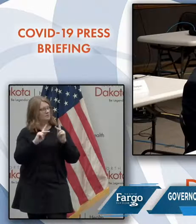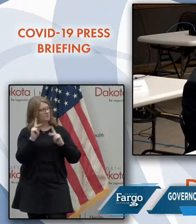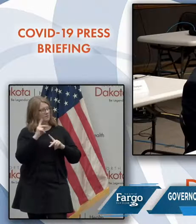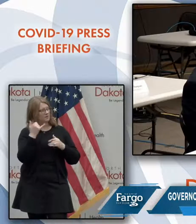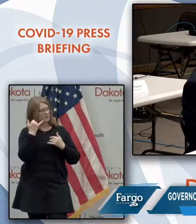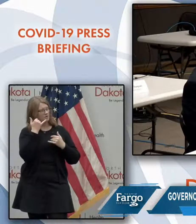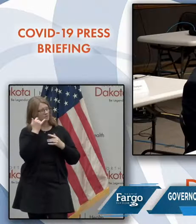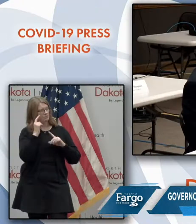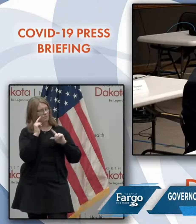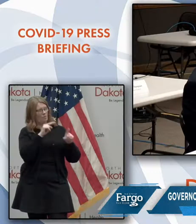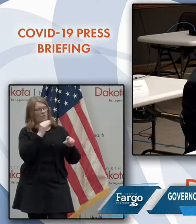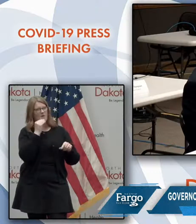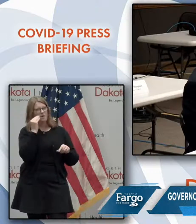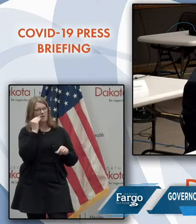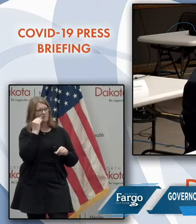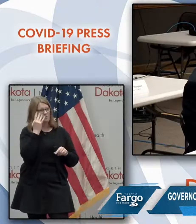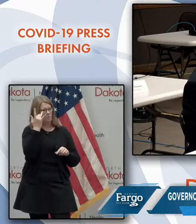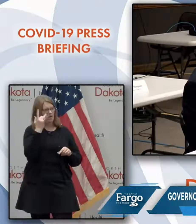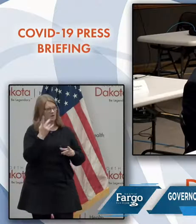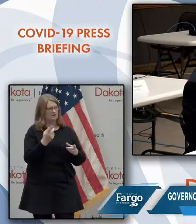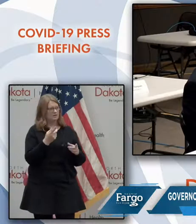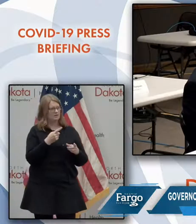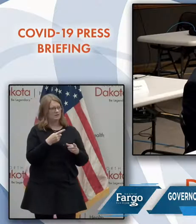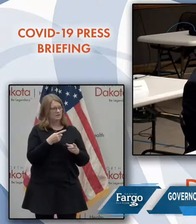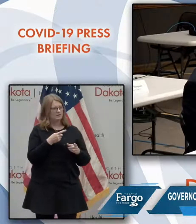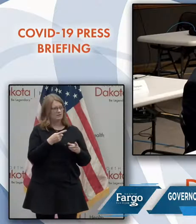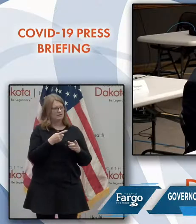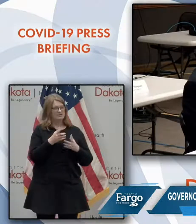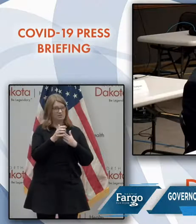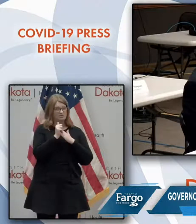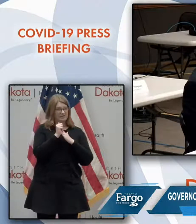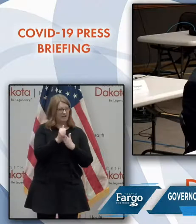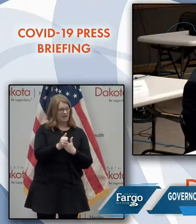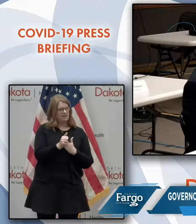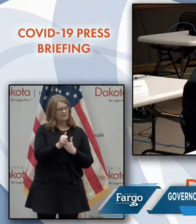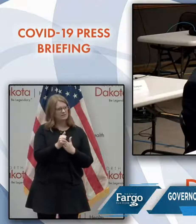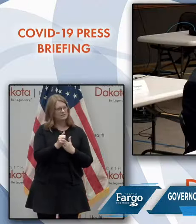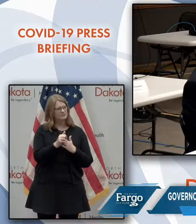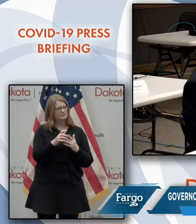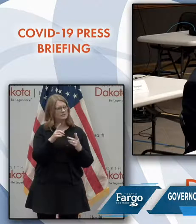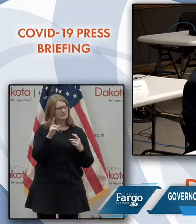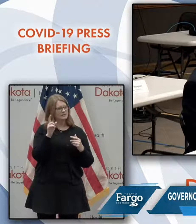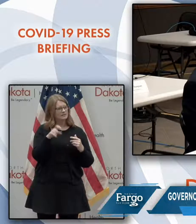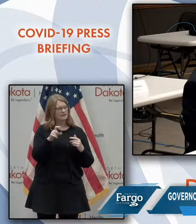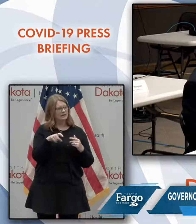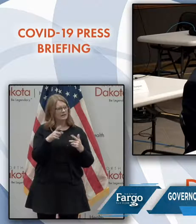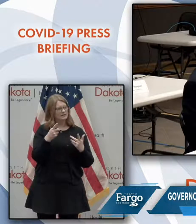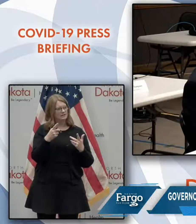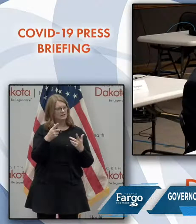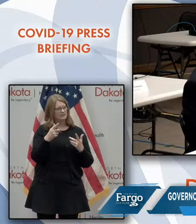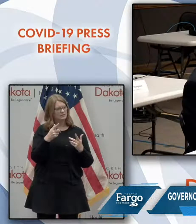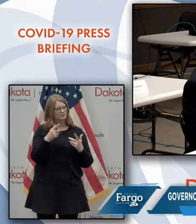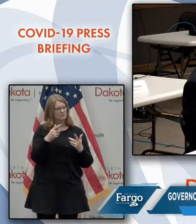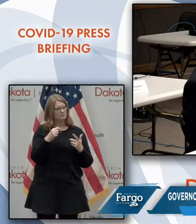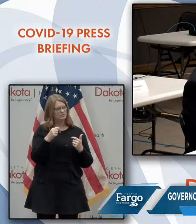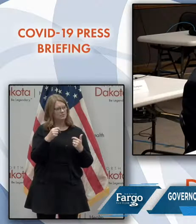on. Is there some guidance from the governor's office that's needed to quickly